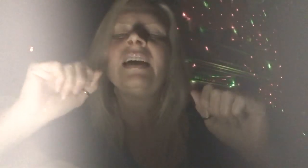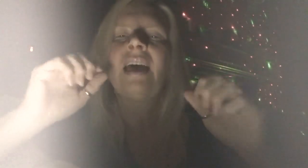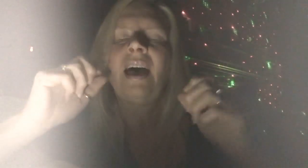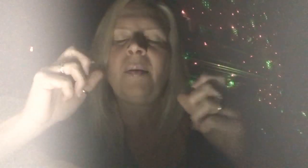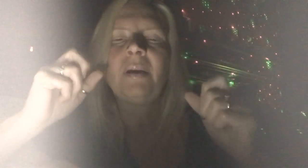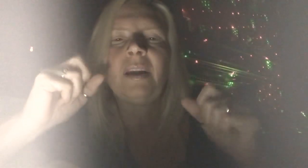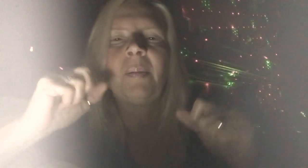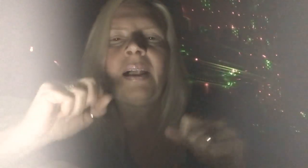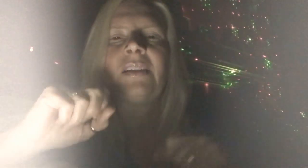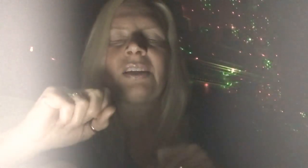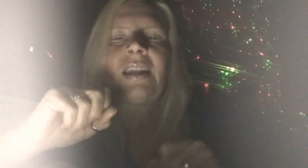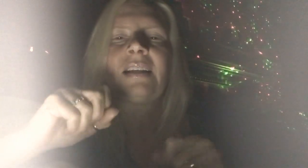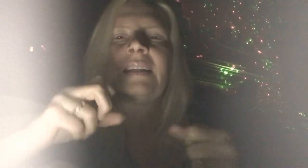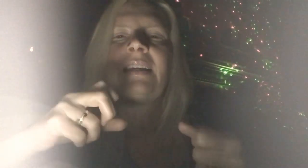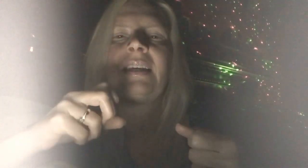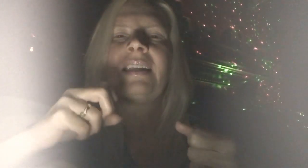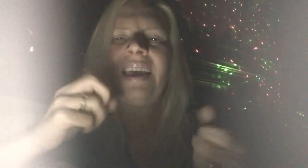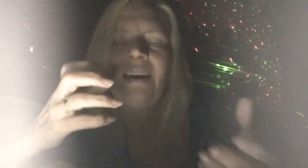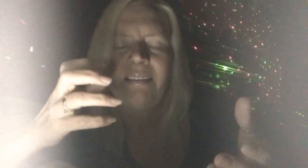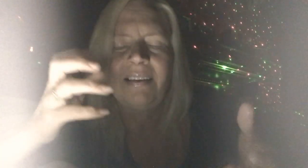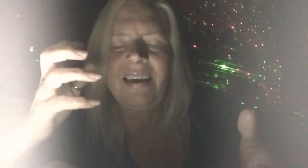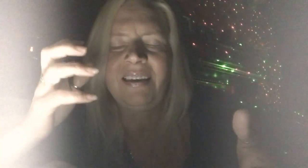love. I'm unapologetically in love.